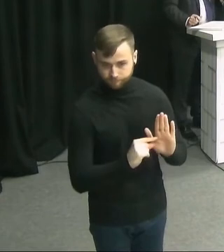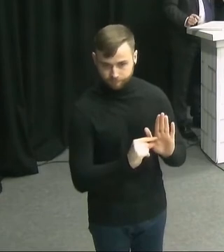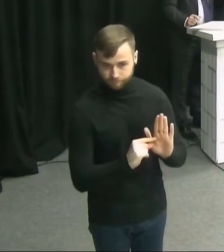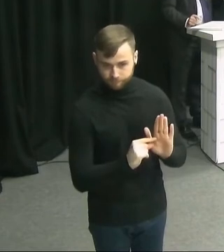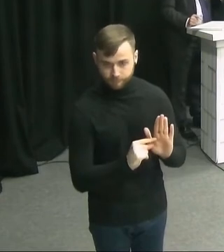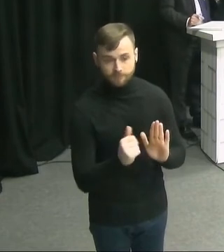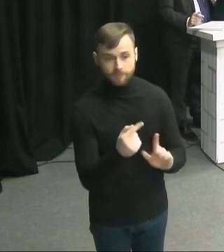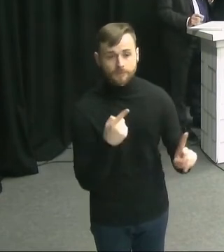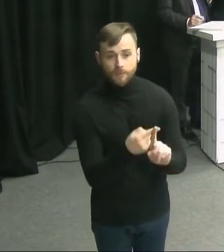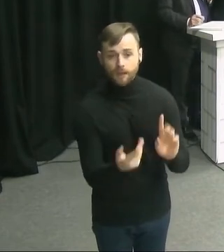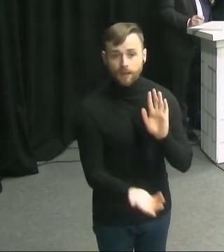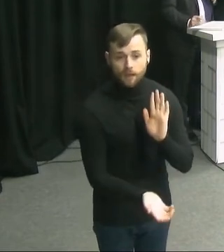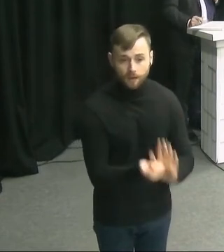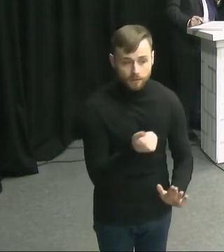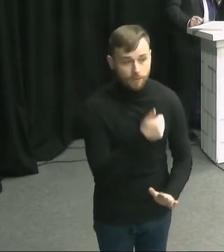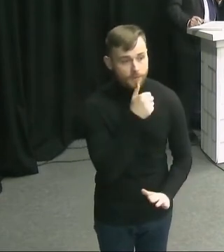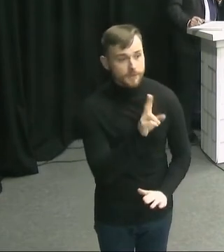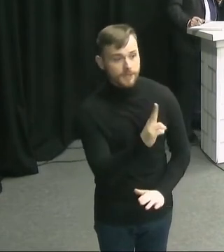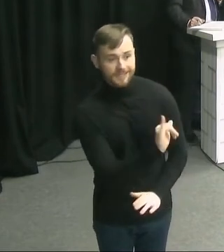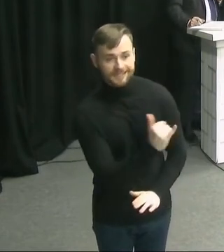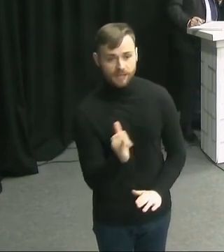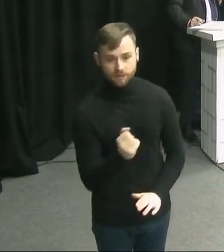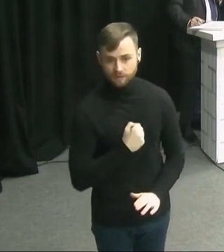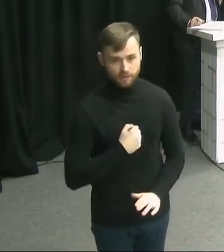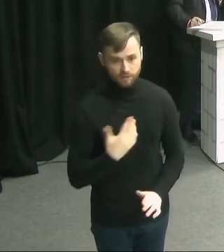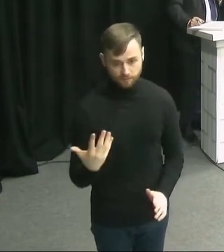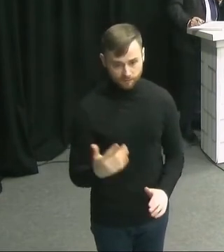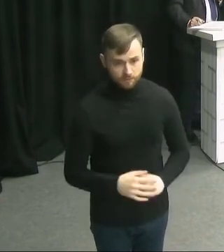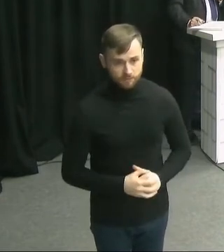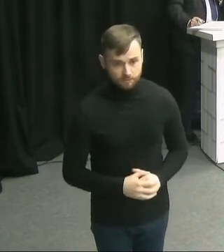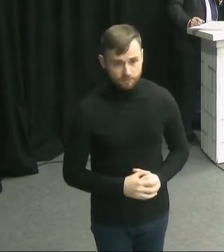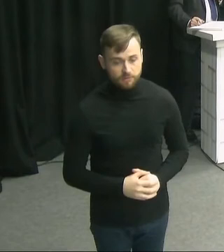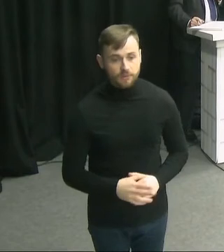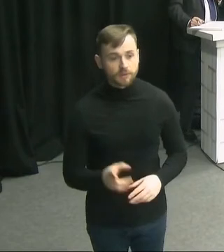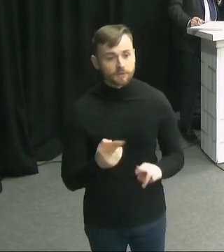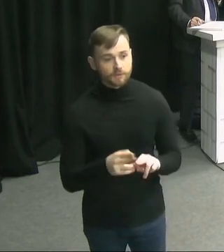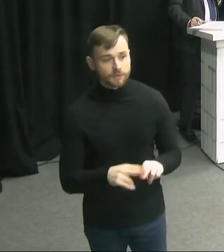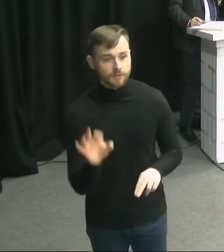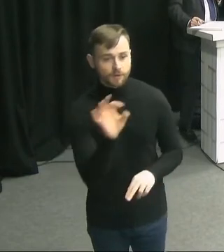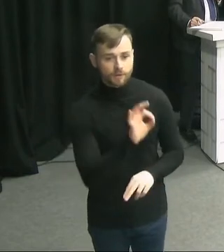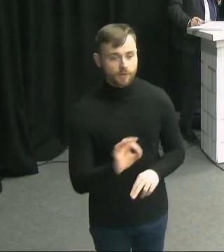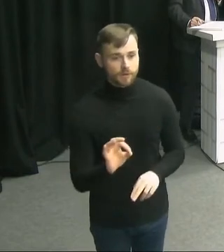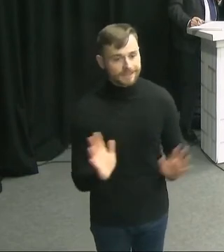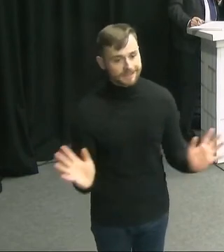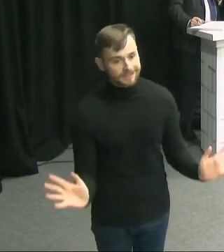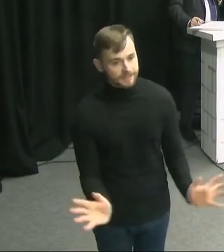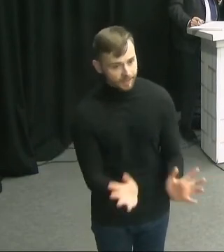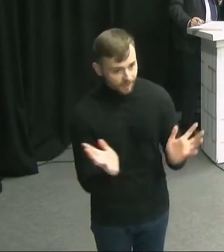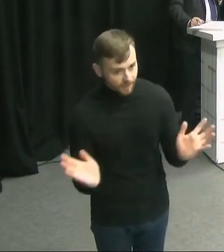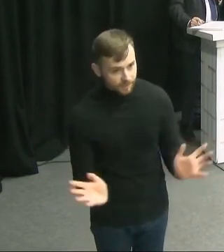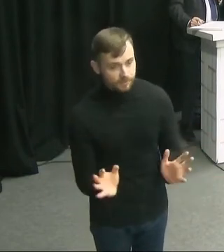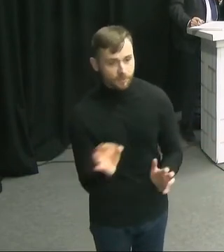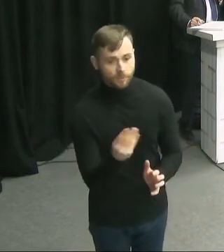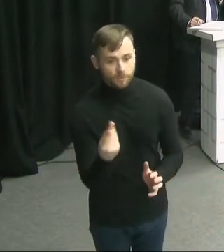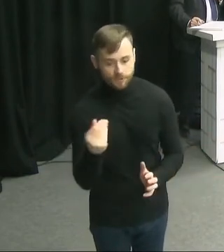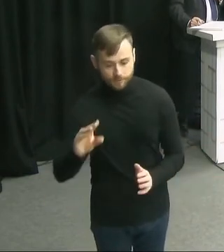promotion programs as well. Professor Juras, as this is related to the financing and the budgeting, according to